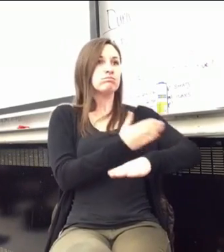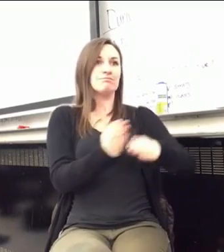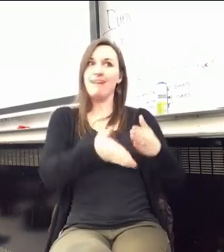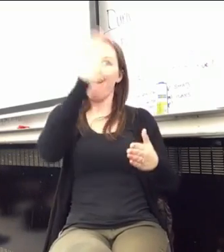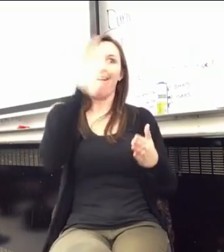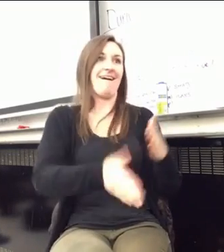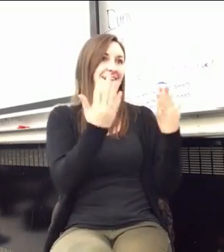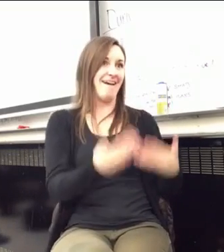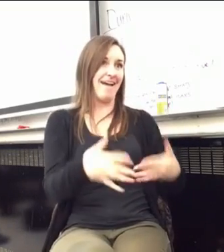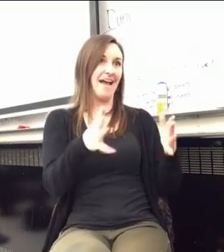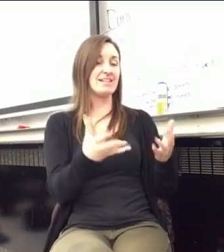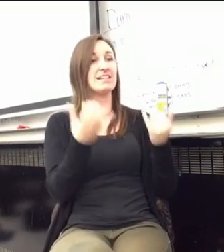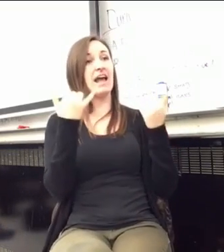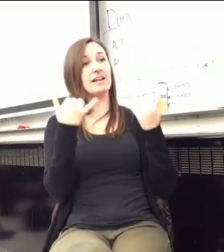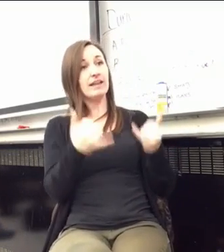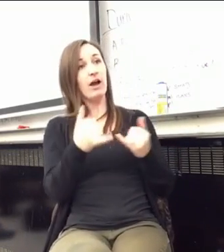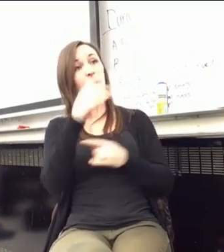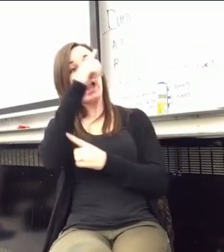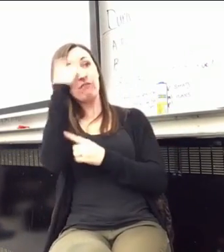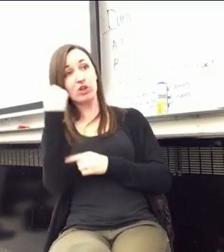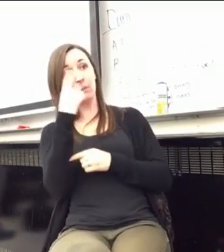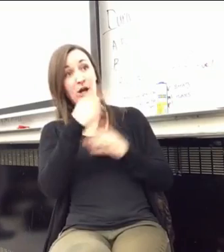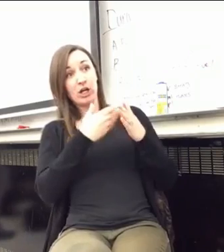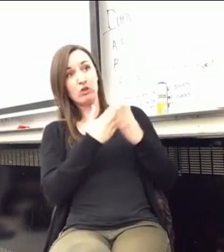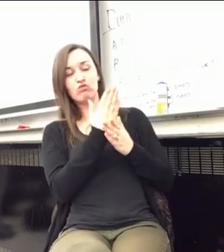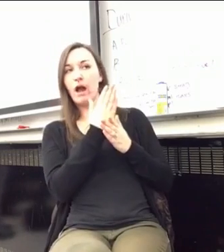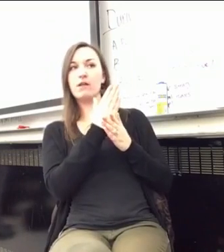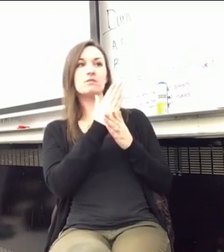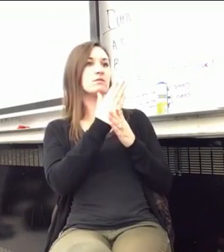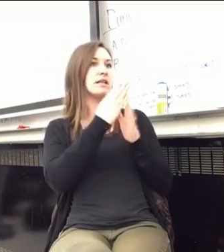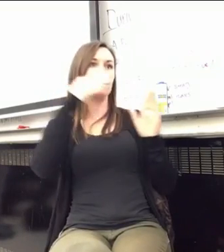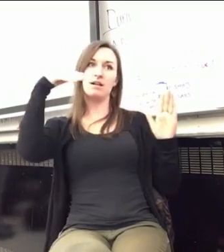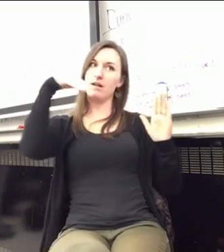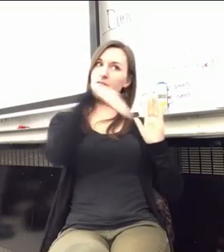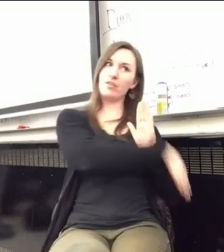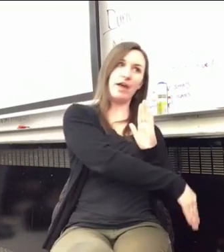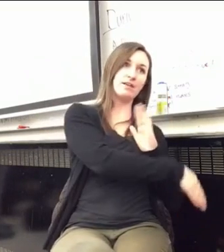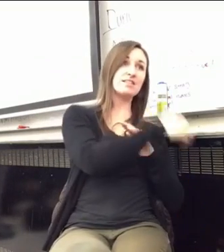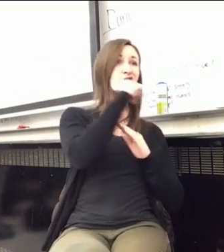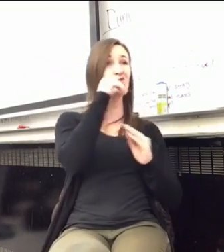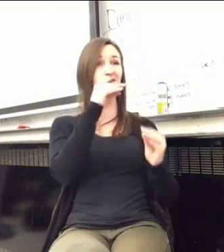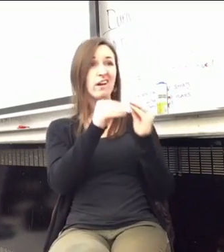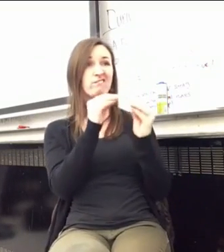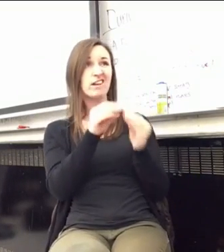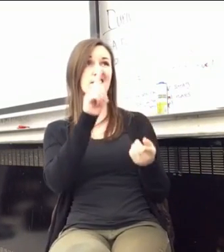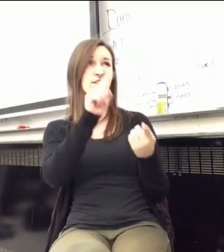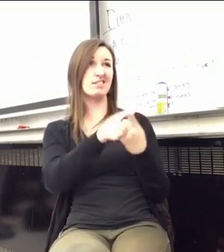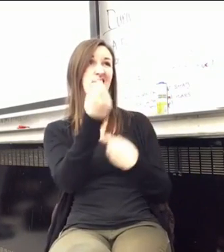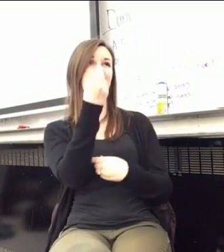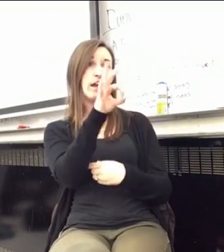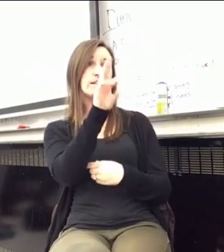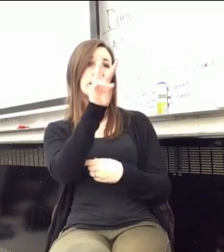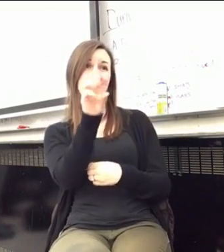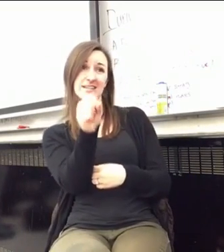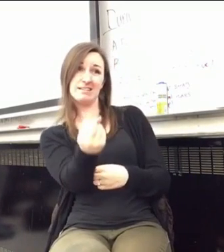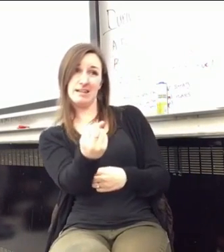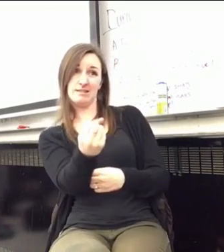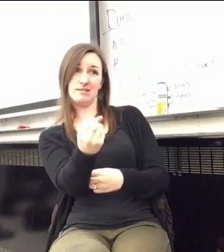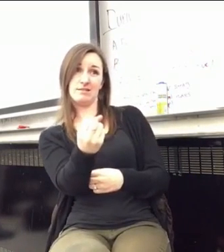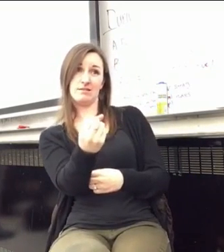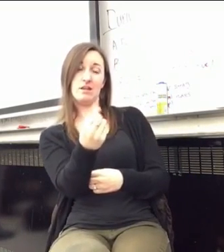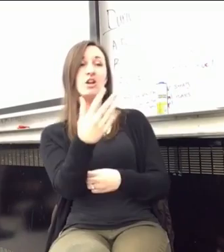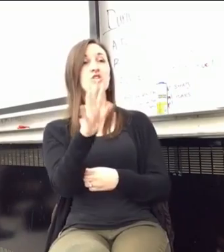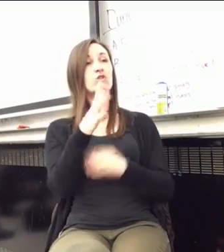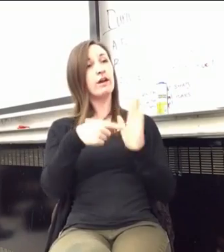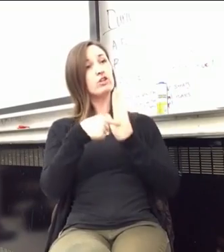sharp decline in African American rights that we don't begin to fix until the 1960s. Now, in terms of showing you kind of like